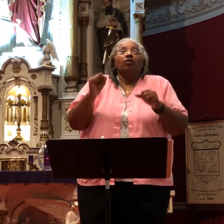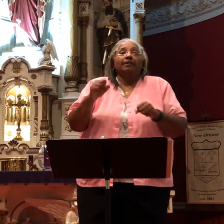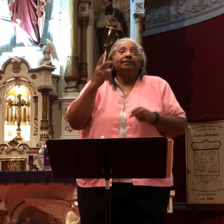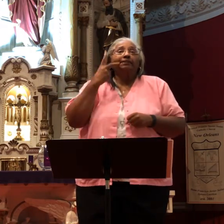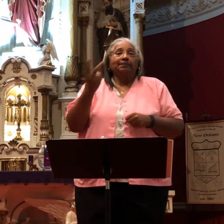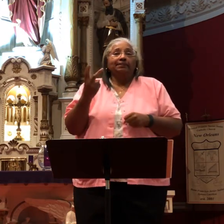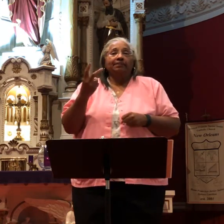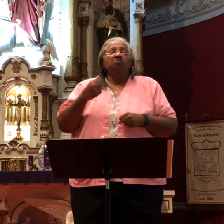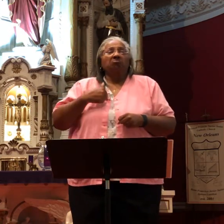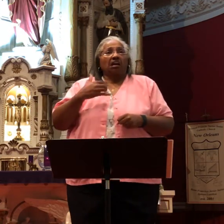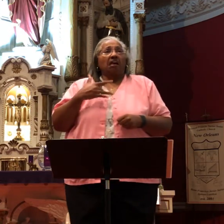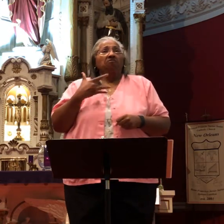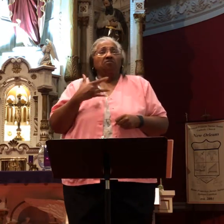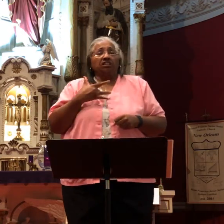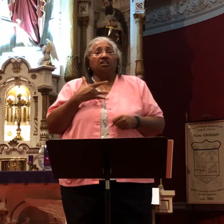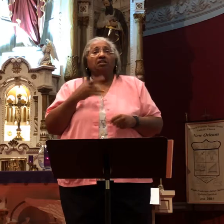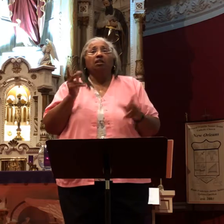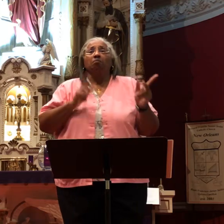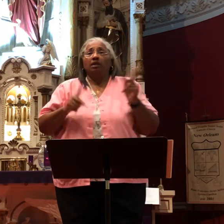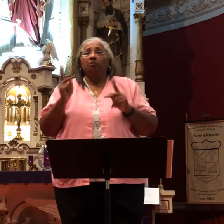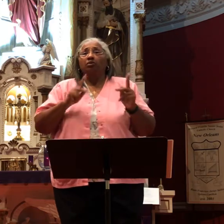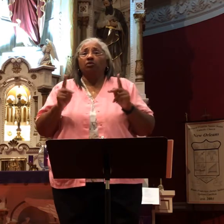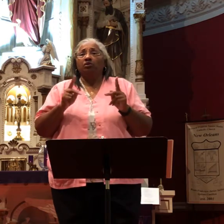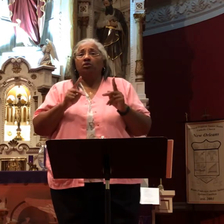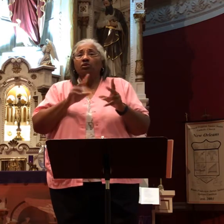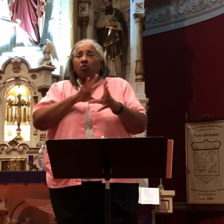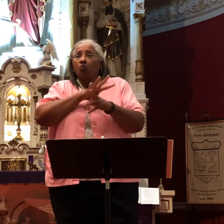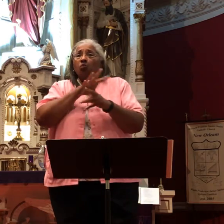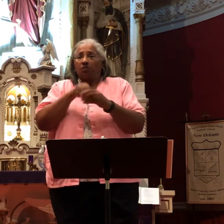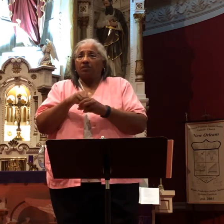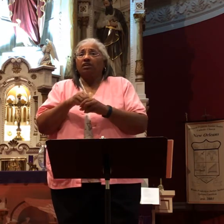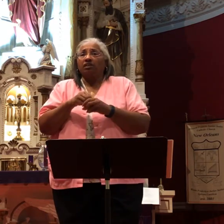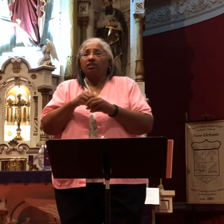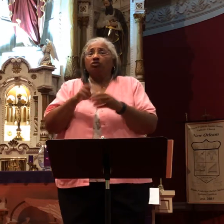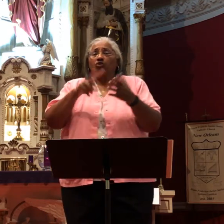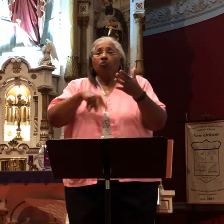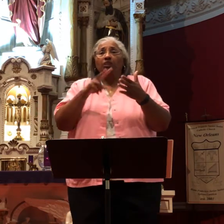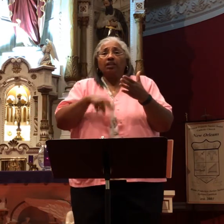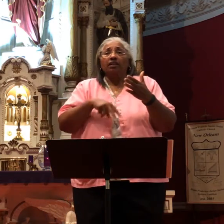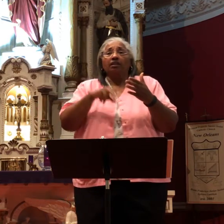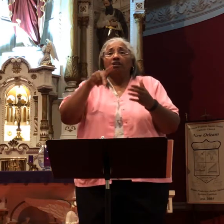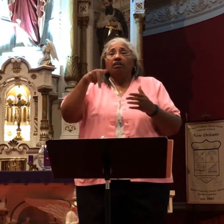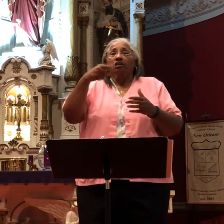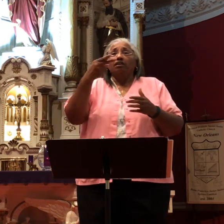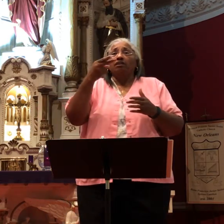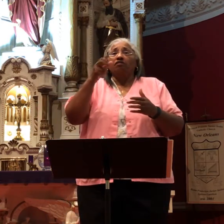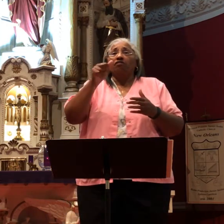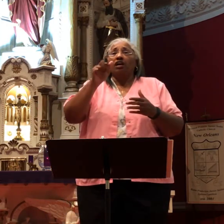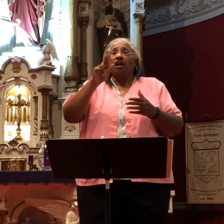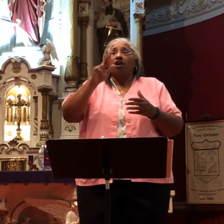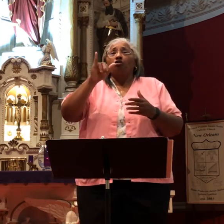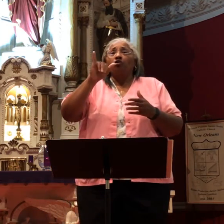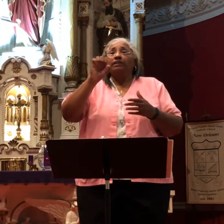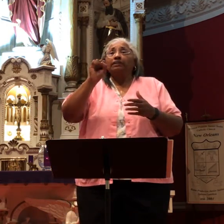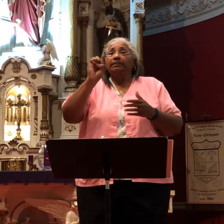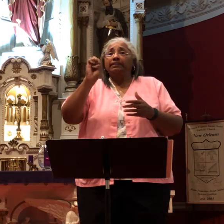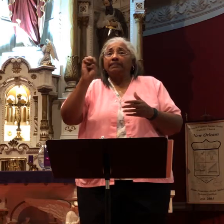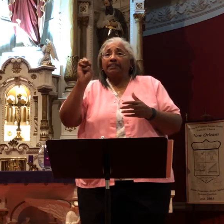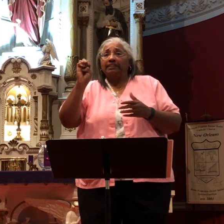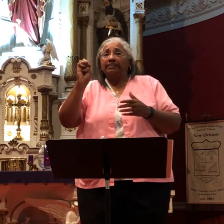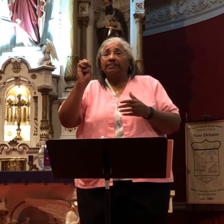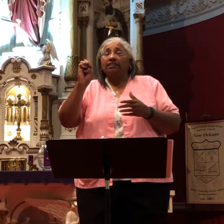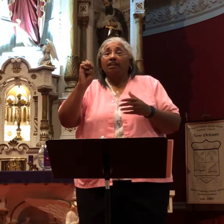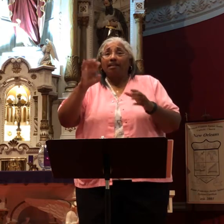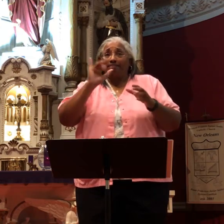passage are really the Pharisees, that they fail to see the signs right in front of them. They